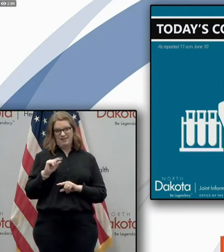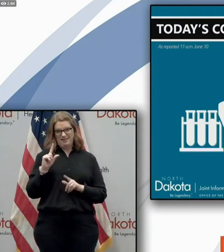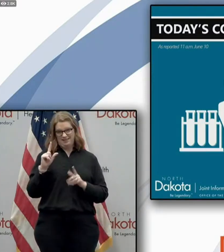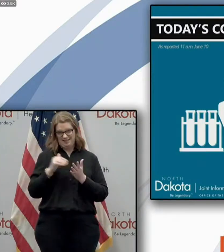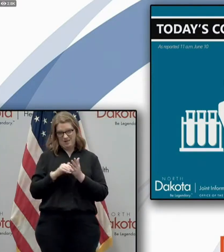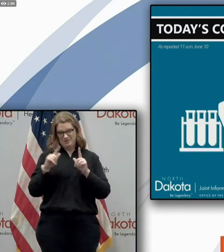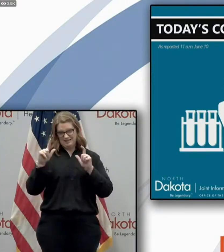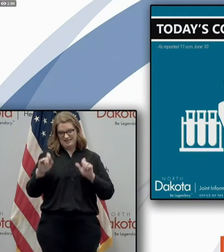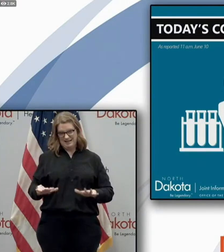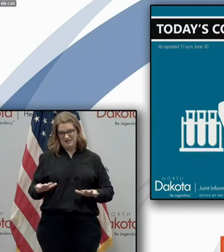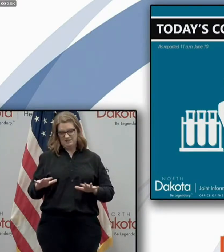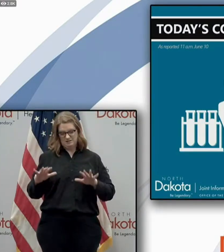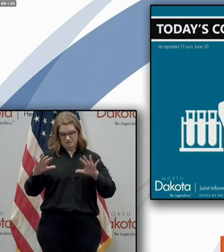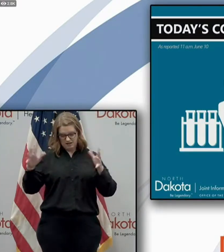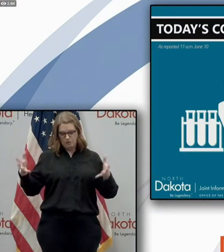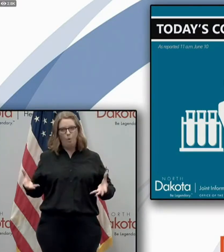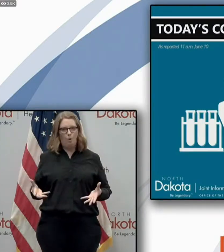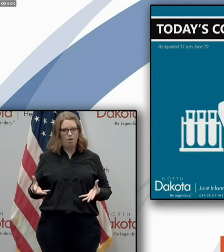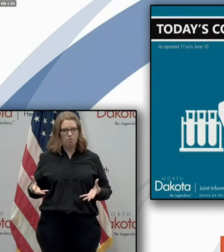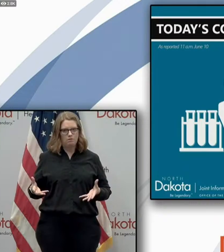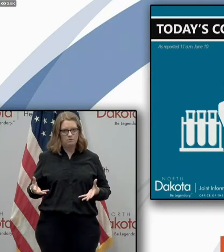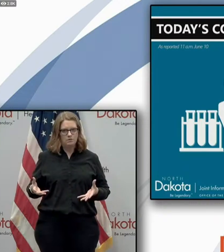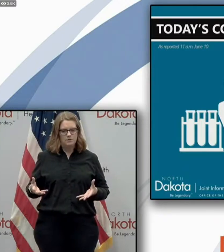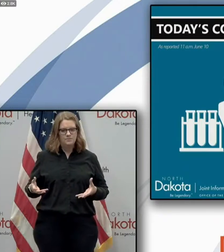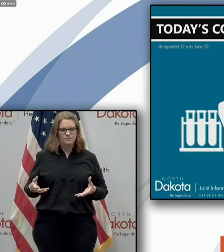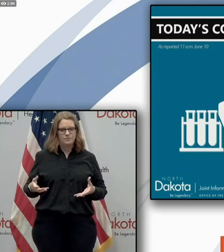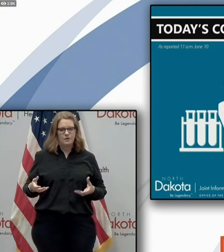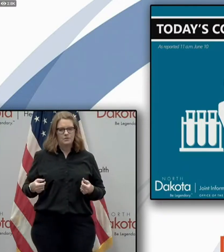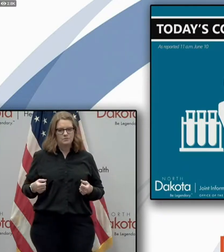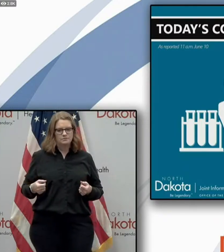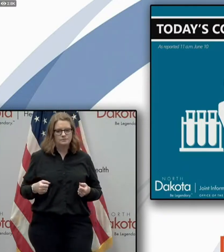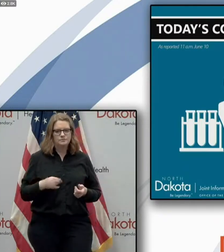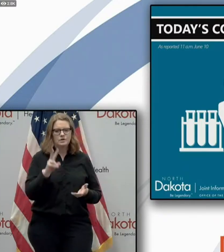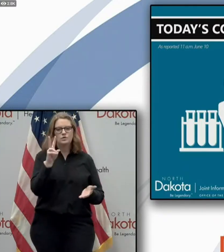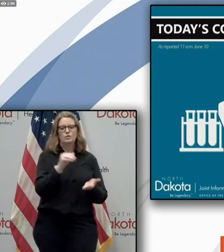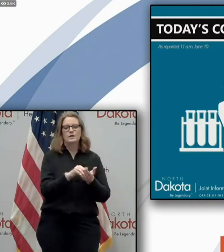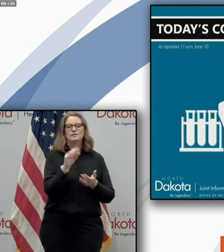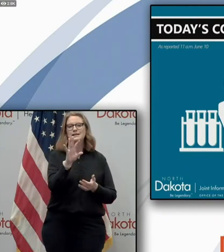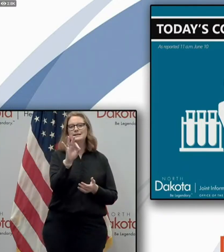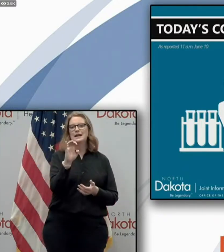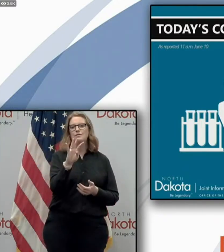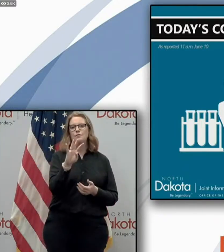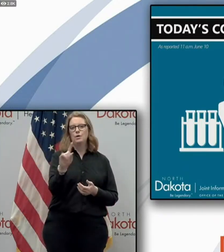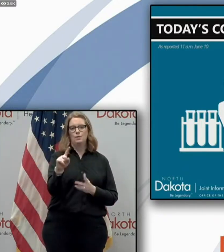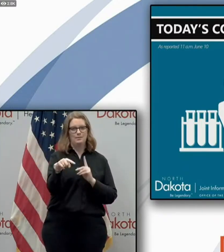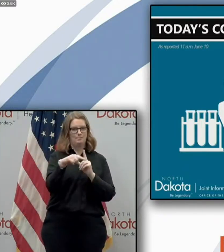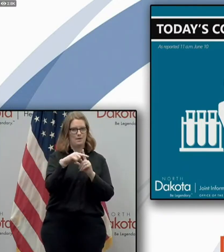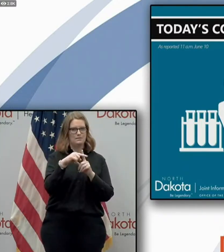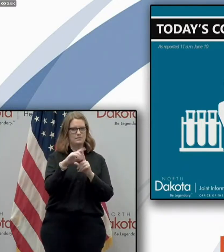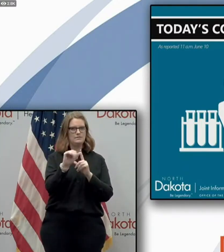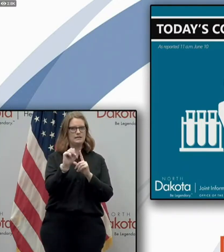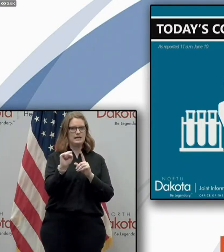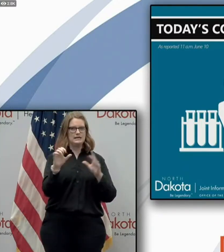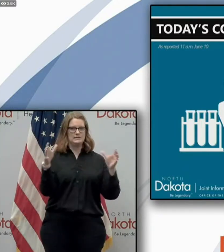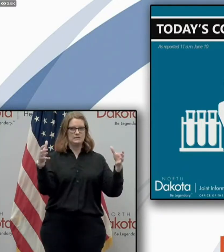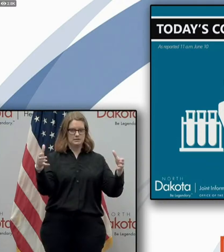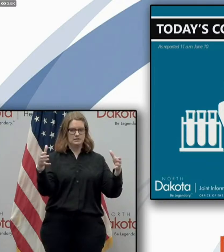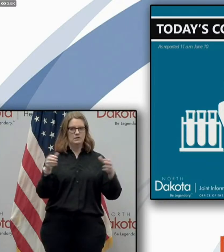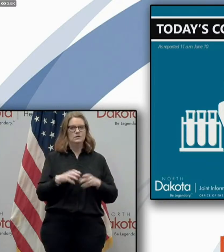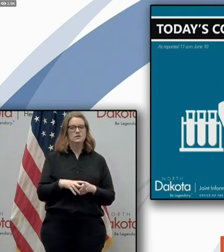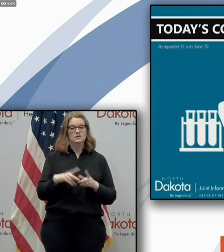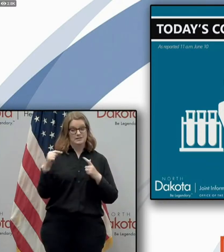all total. That testing produced 2,941 positive cases. So over the